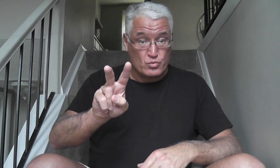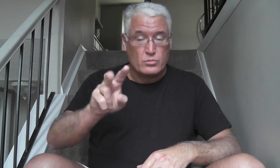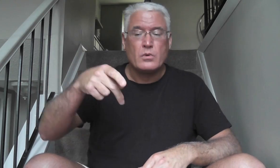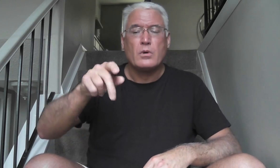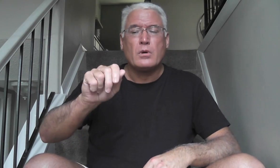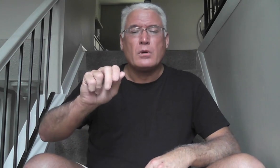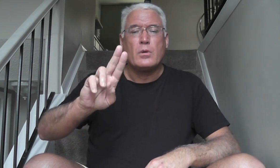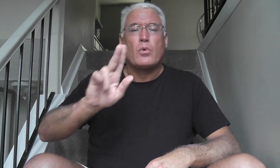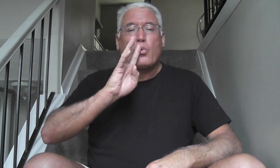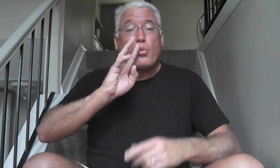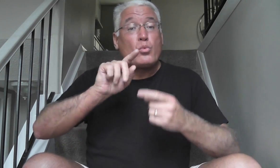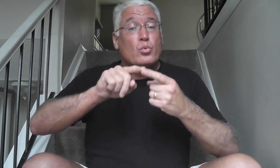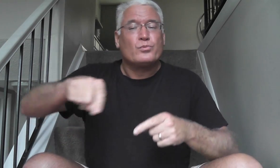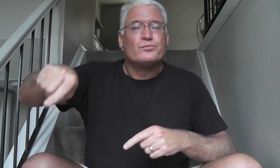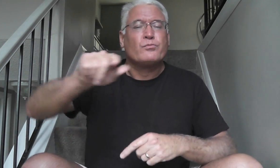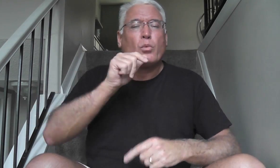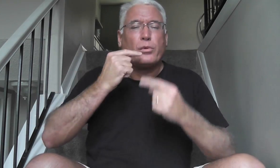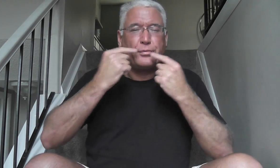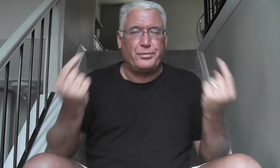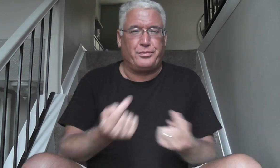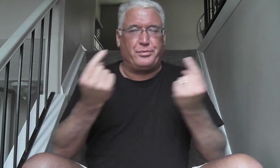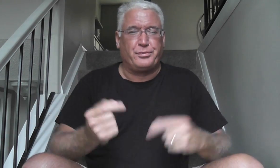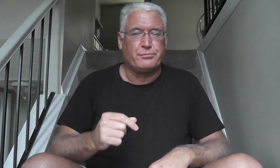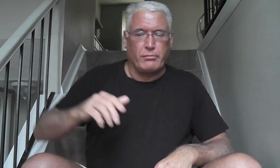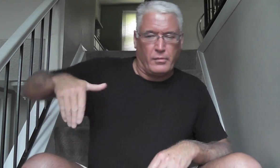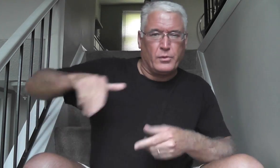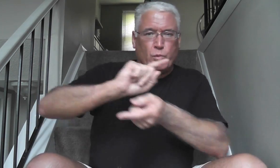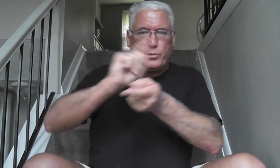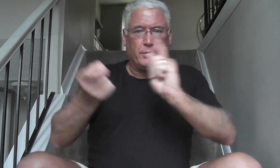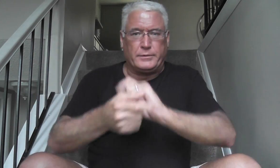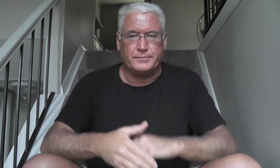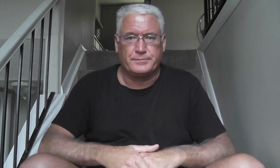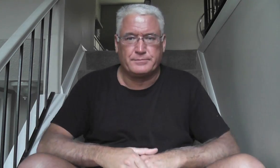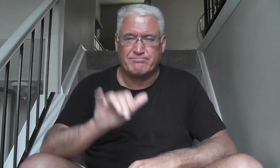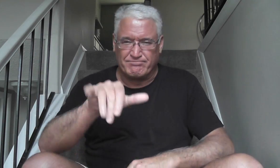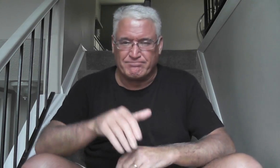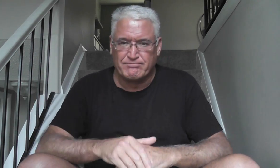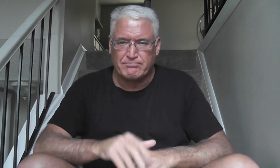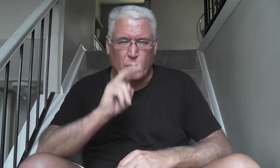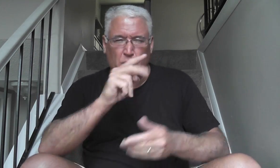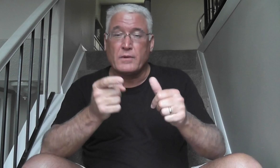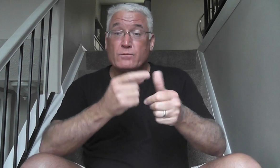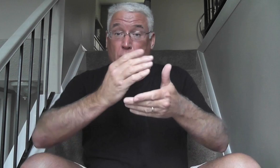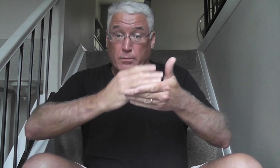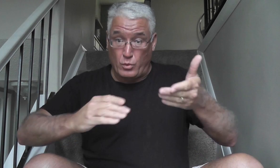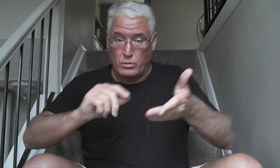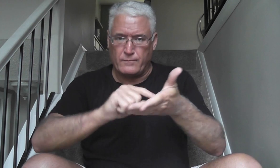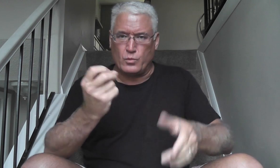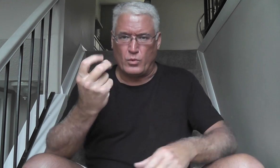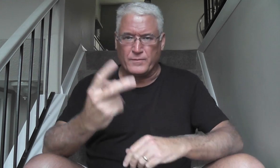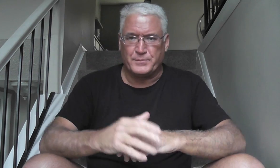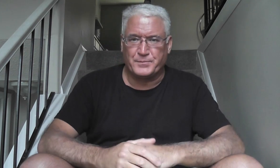understand that Paul, who he's talking about those in sin, unrepentant sin. Let's look again at the first part of verse